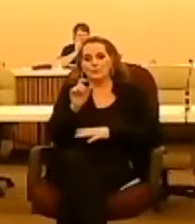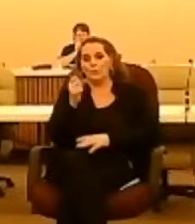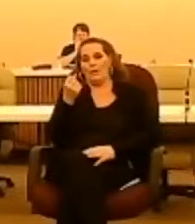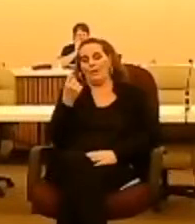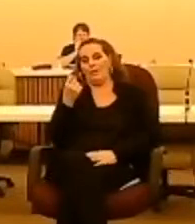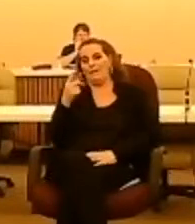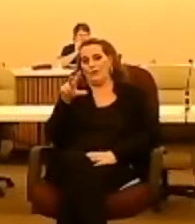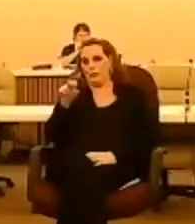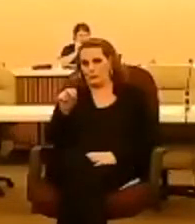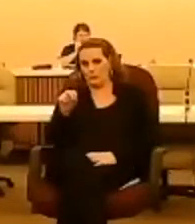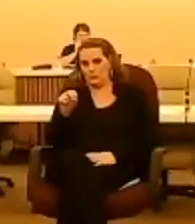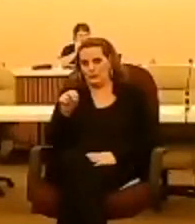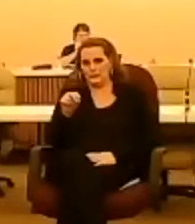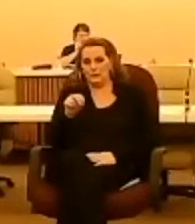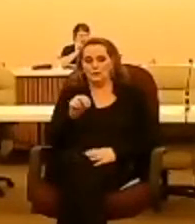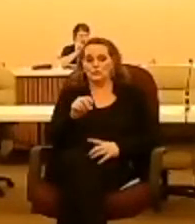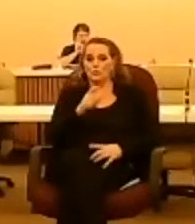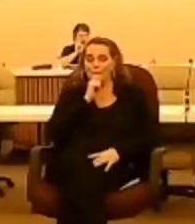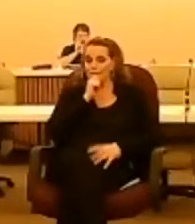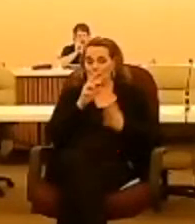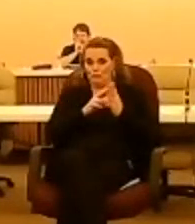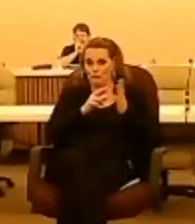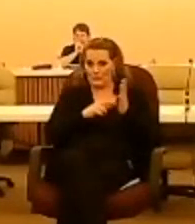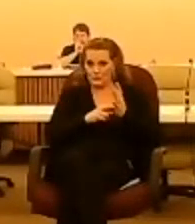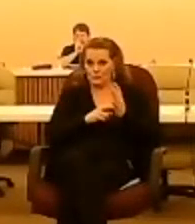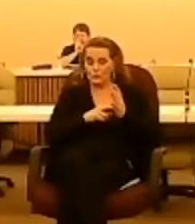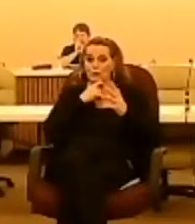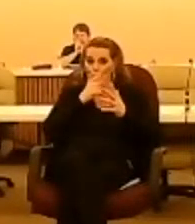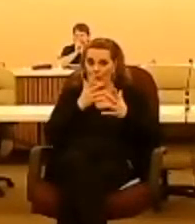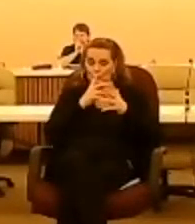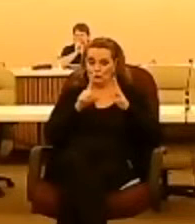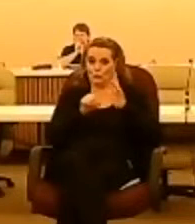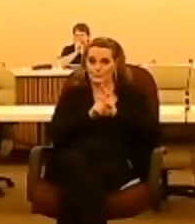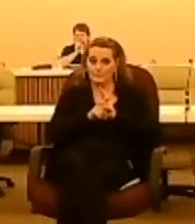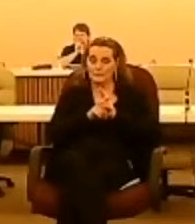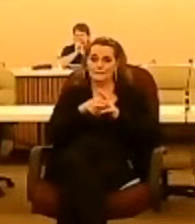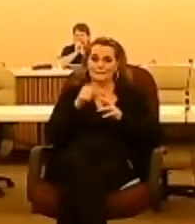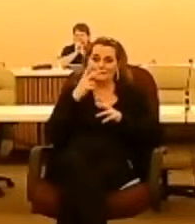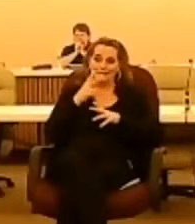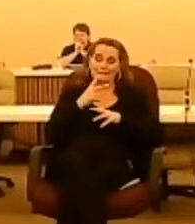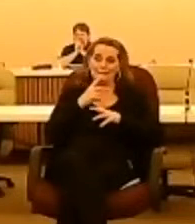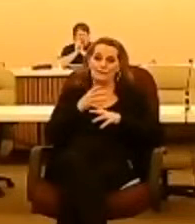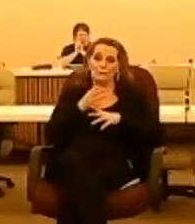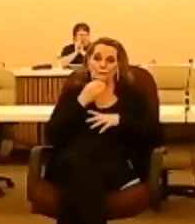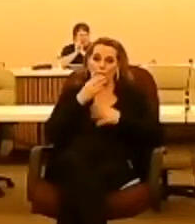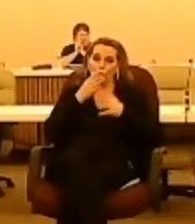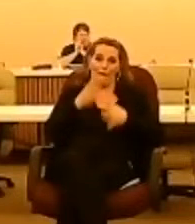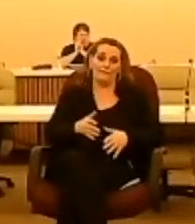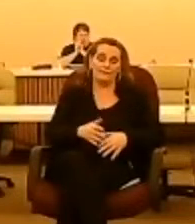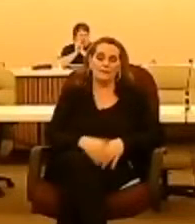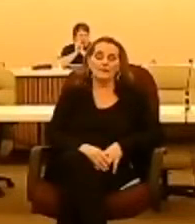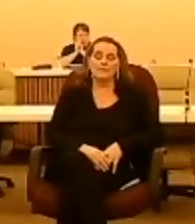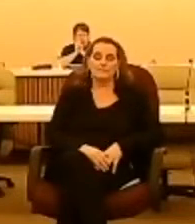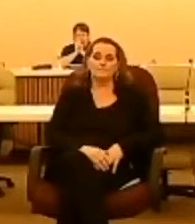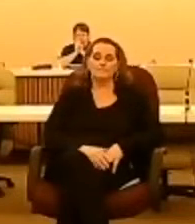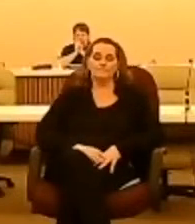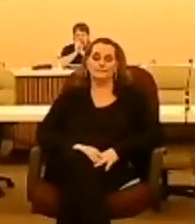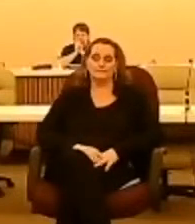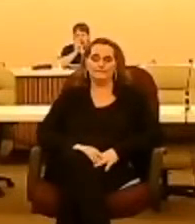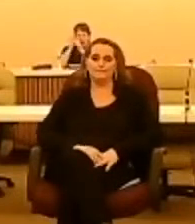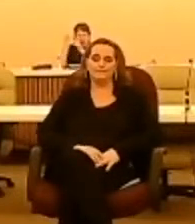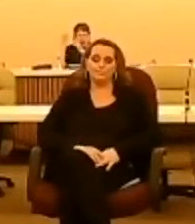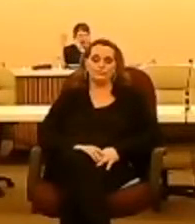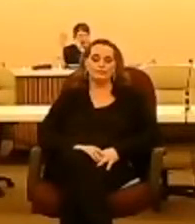11:30. So if you did not register and wish to show up to see if there are excess foods or they're, either due